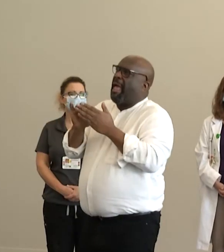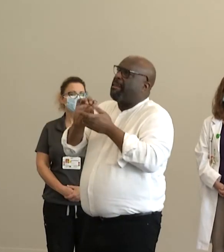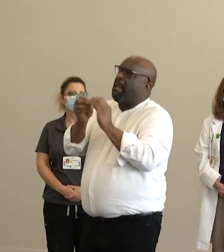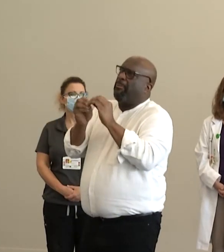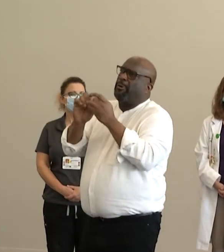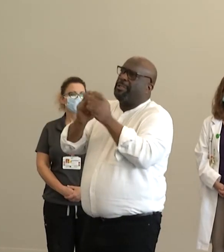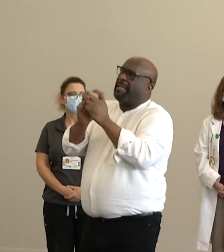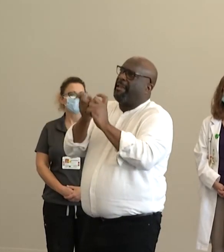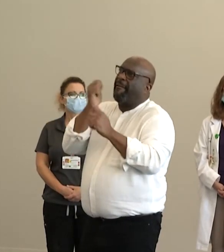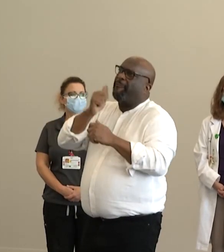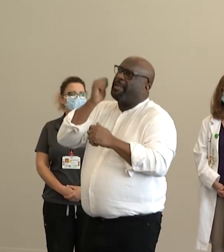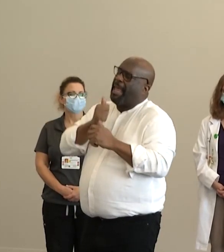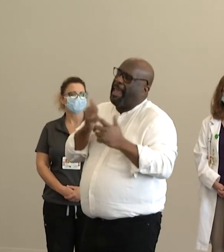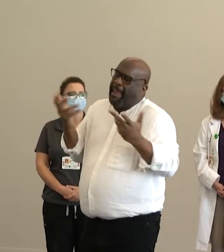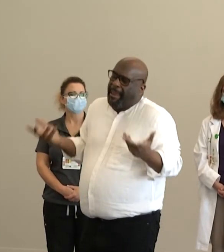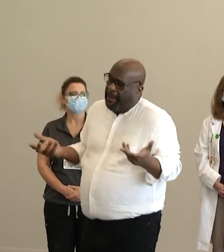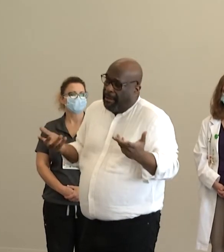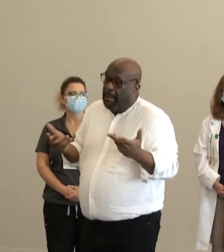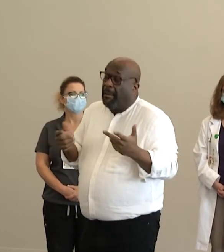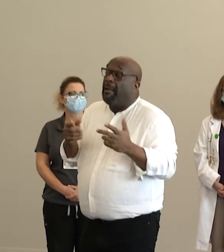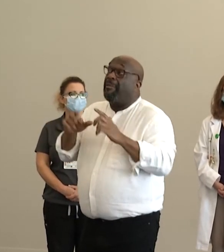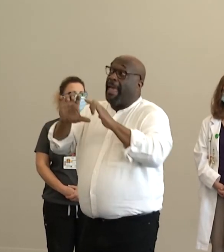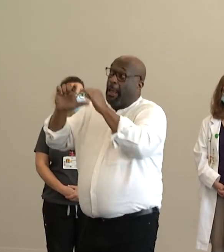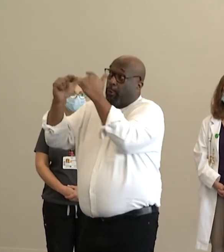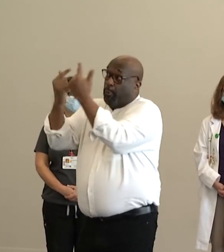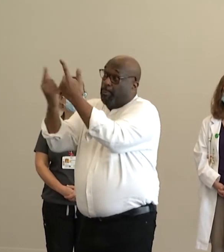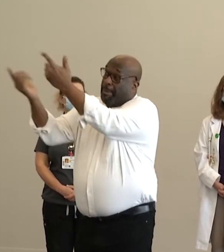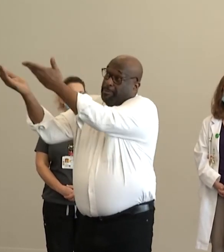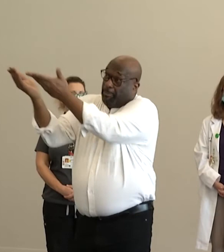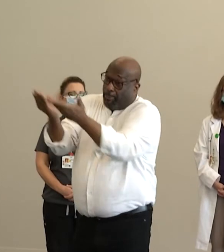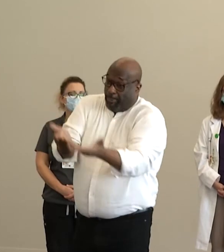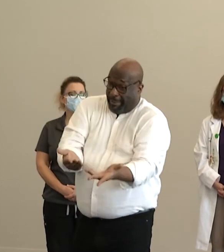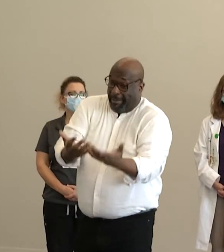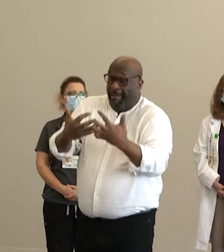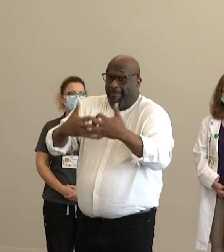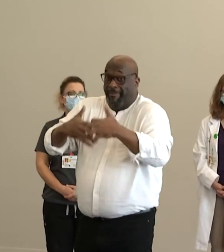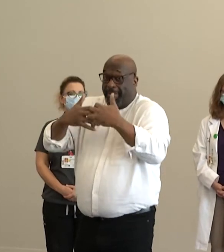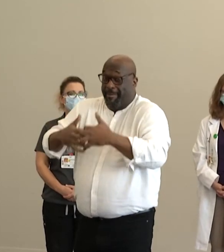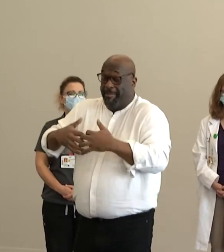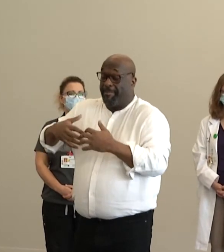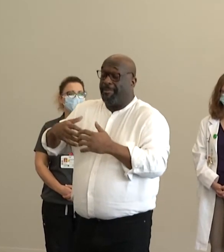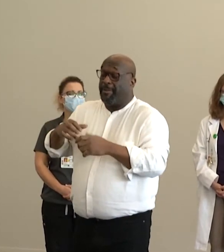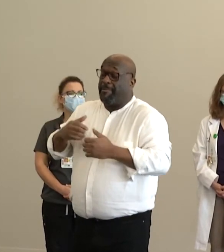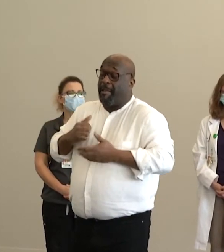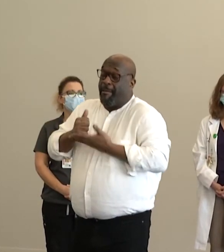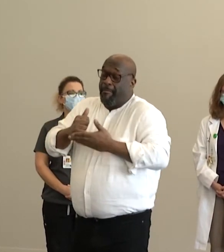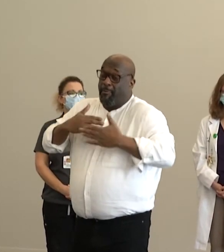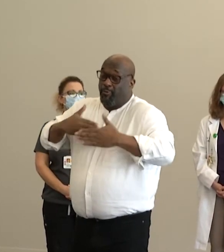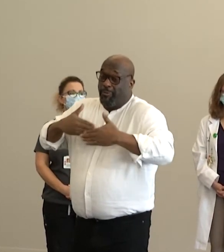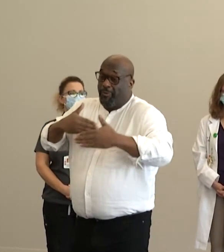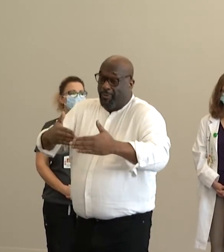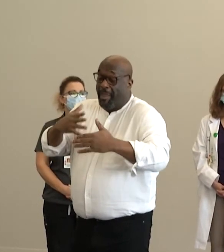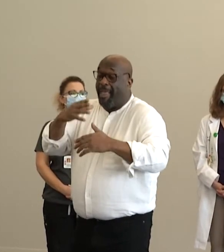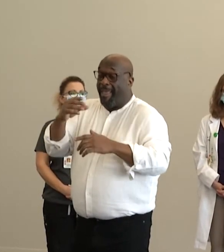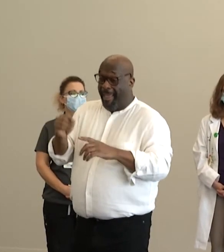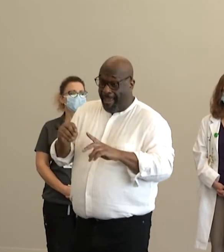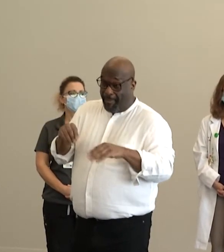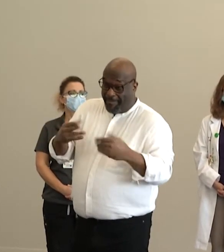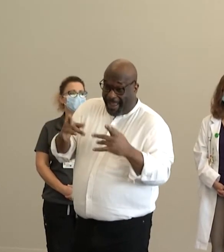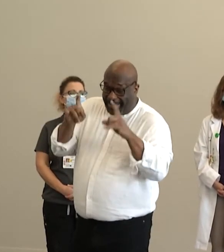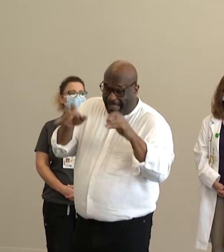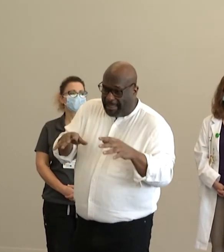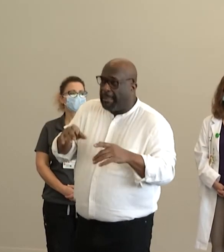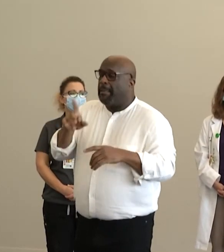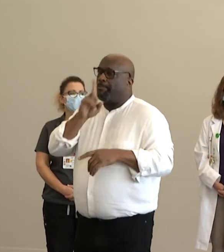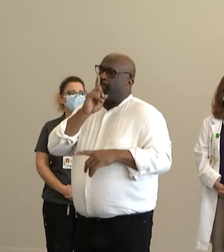the company or this group that's coming in to test these ventilators is not answering per se a need that we